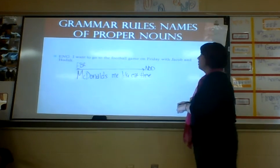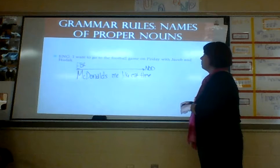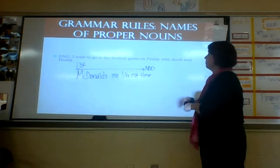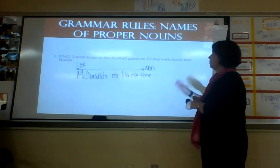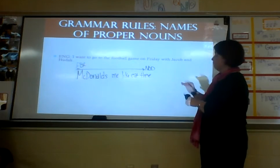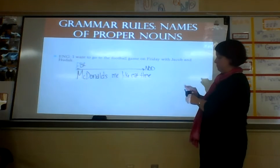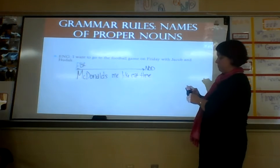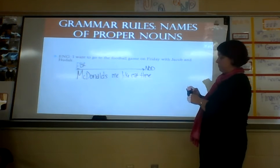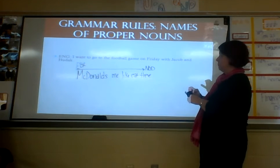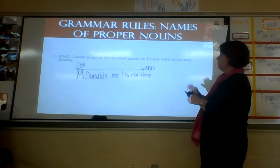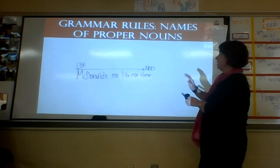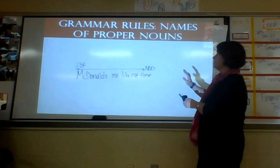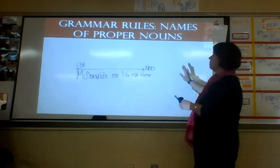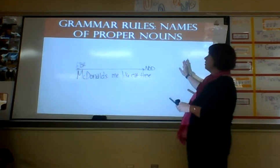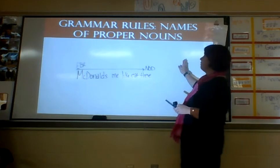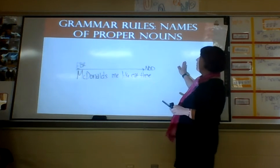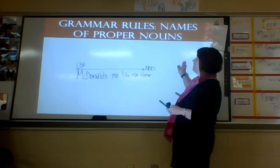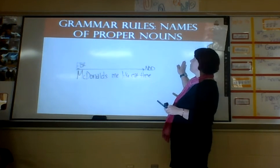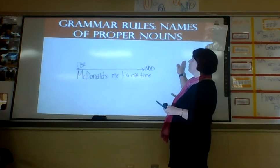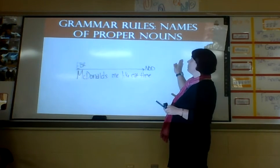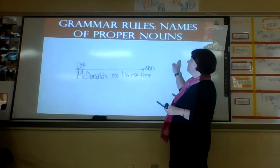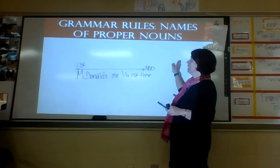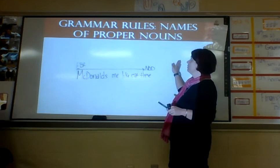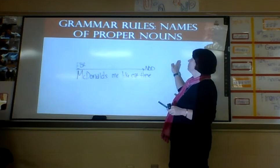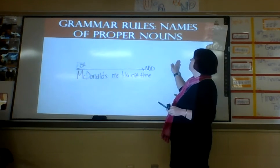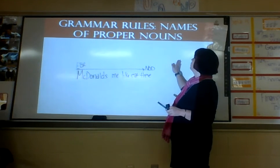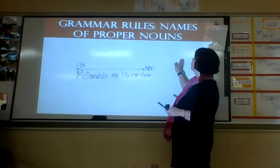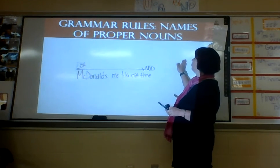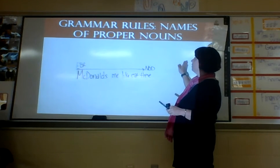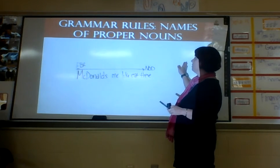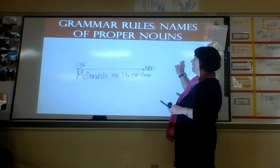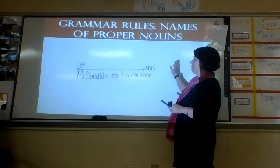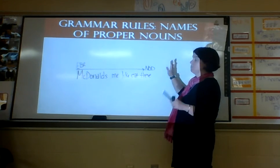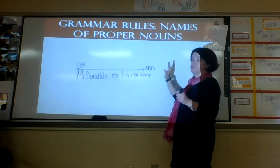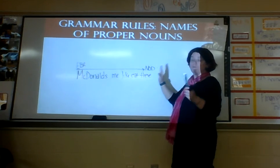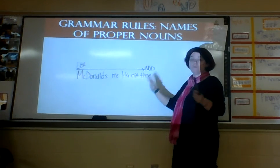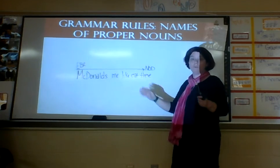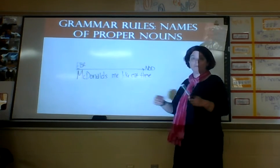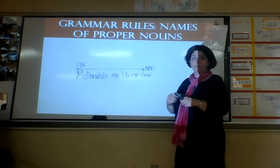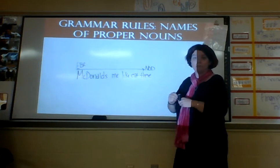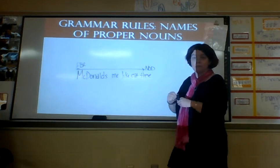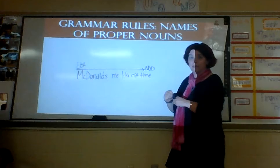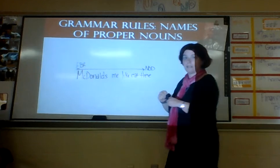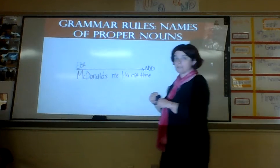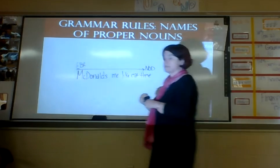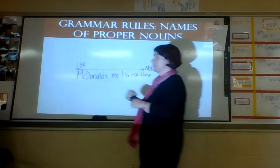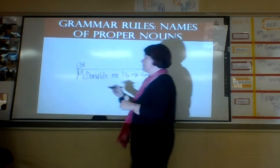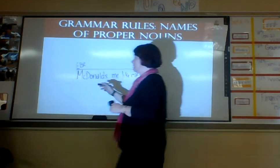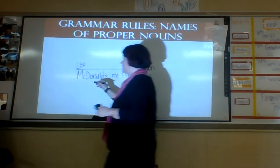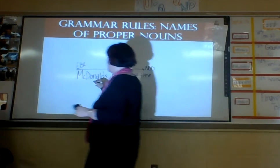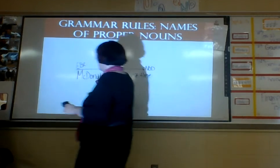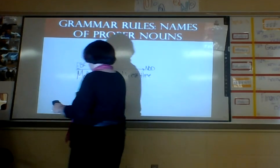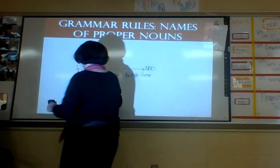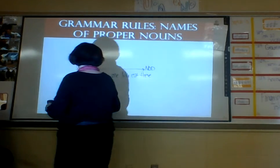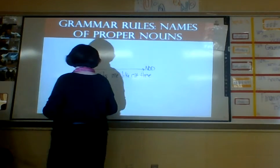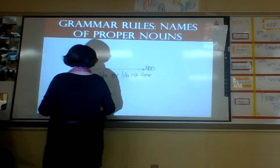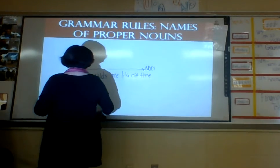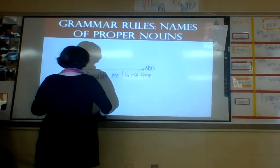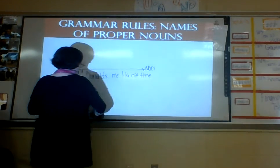So, well, right before that. So if you have a proper noun or if you have a name, so if you know something that has a sign, like McDonald's has a sign, you can